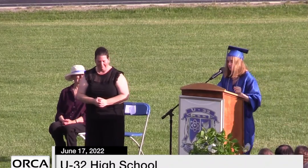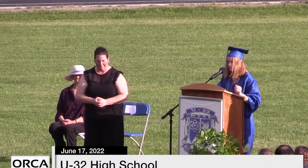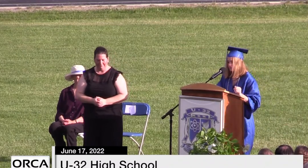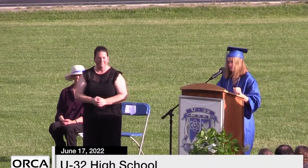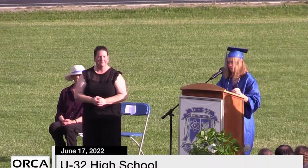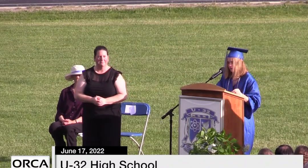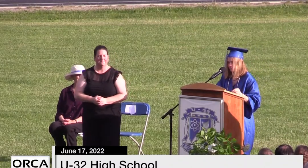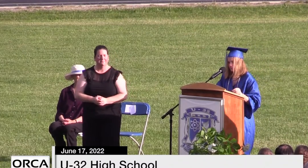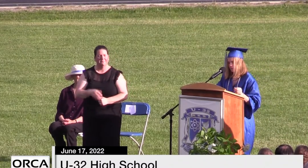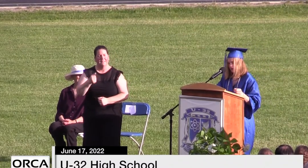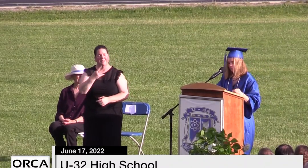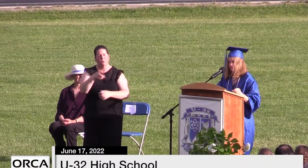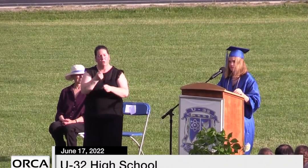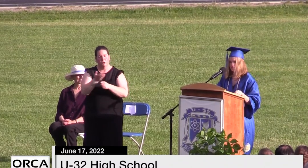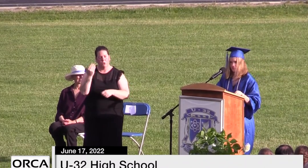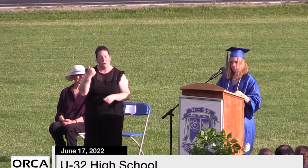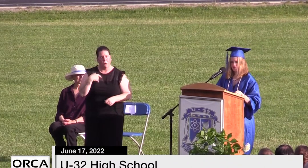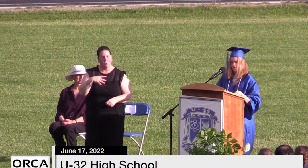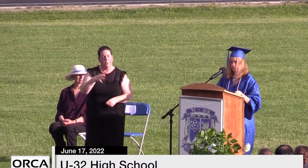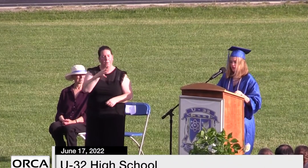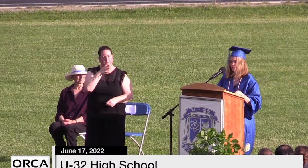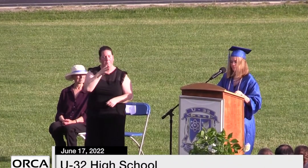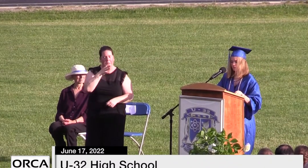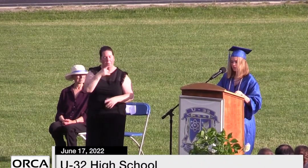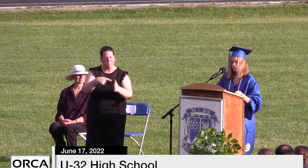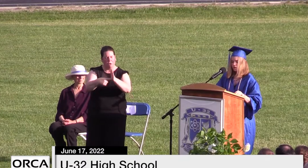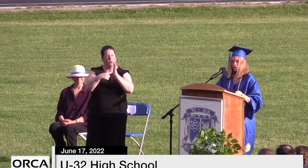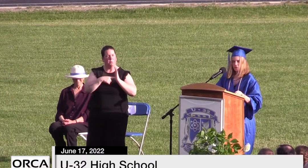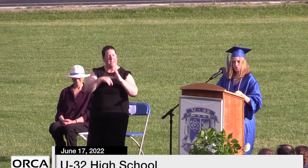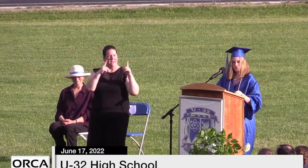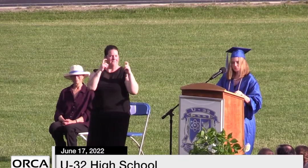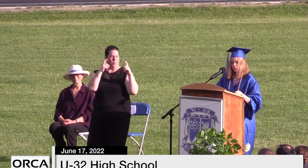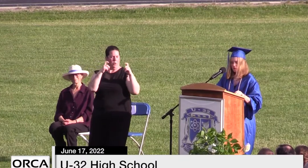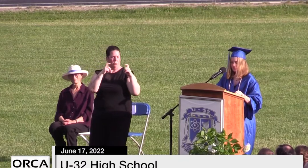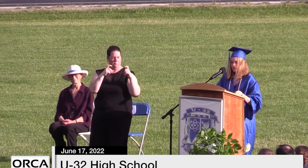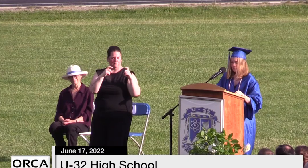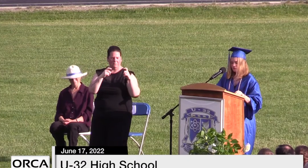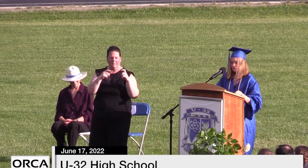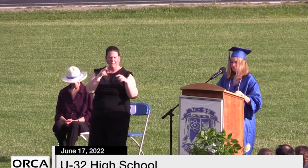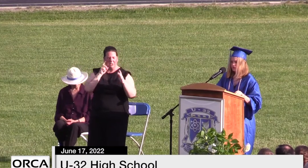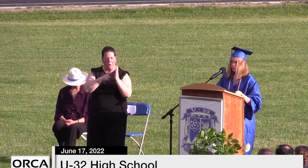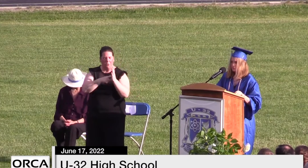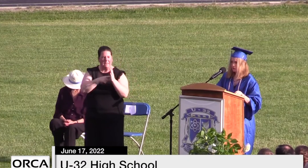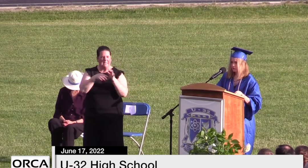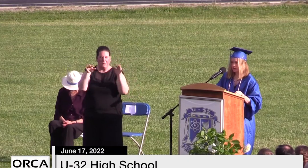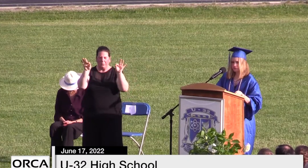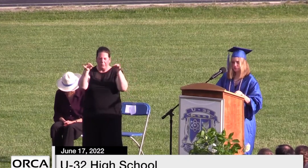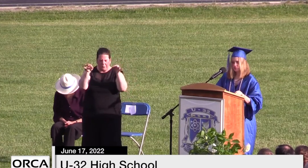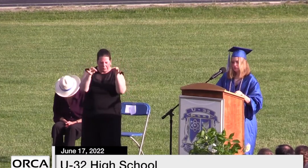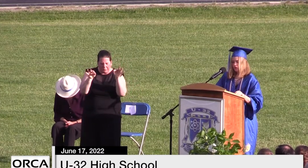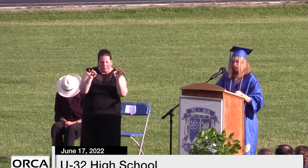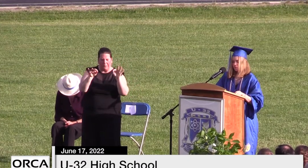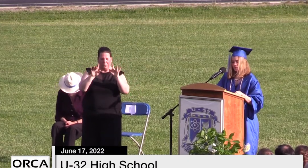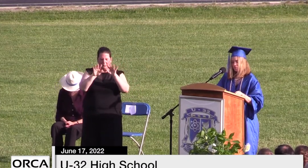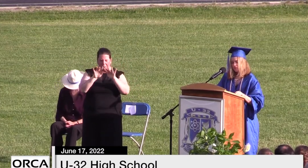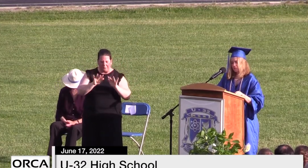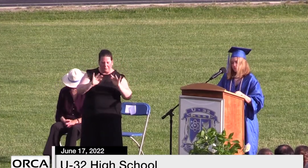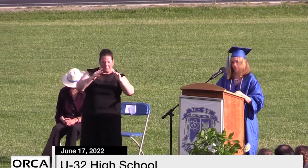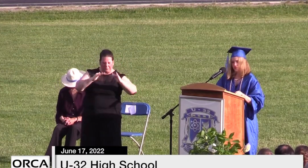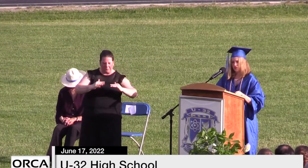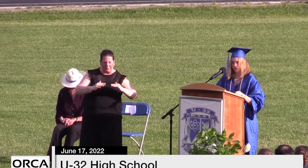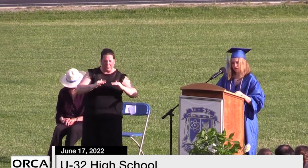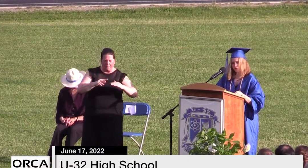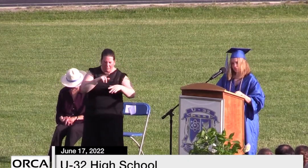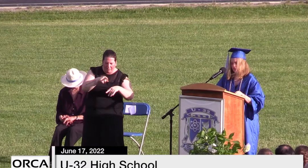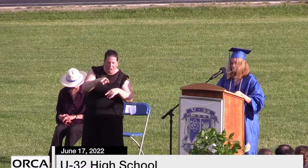A couple of years ago, my mom presented me with a photo. The corners were water damaged and it was well wrinkled, but in the middle